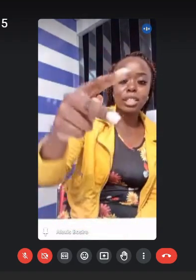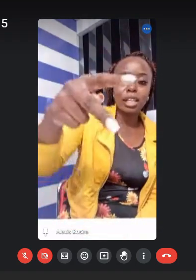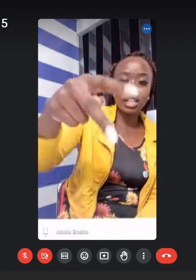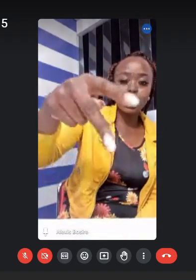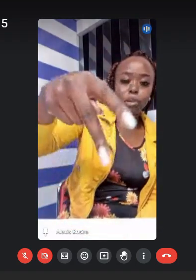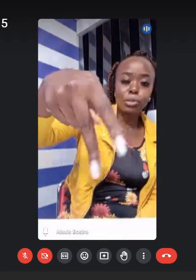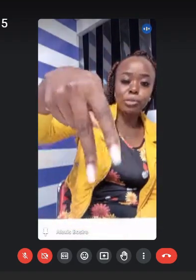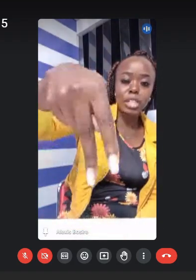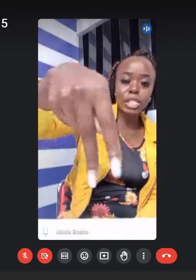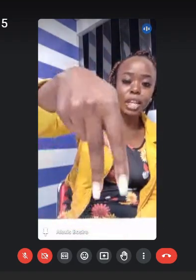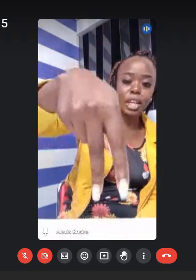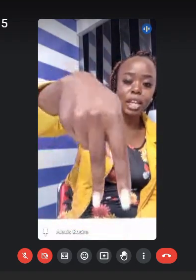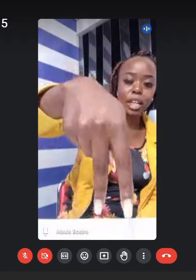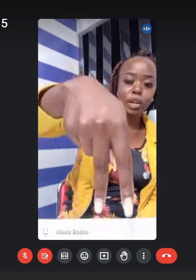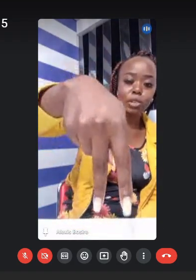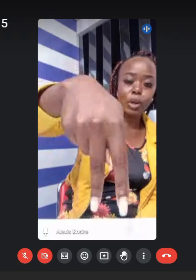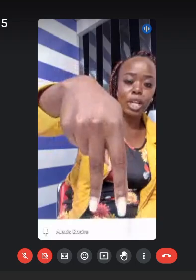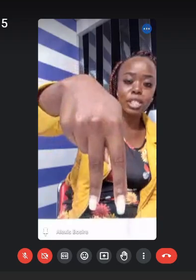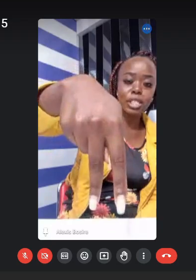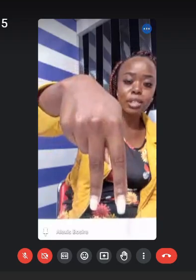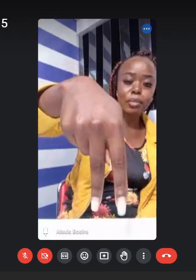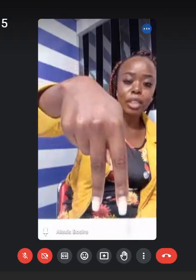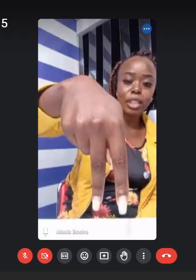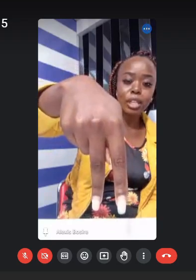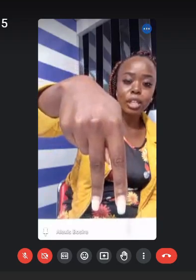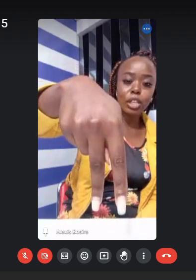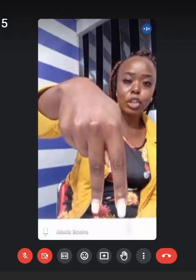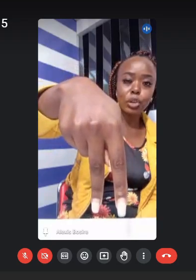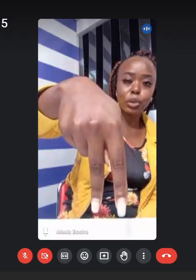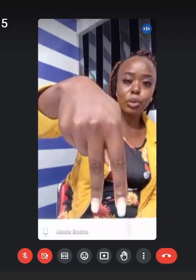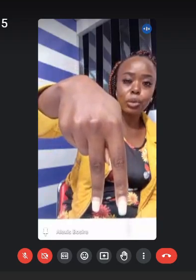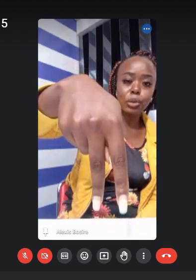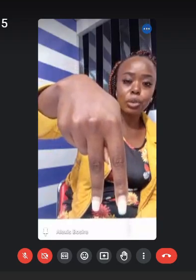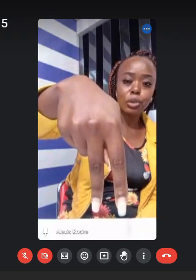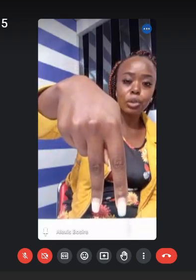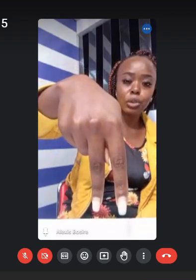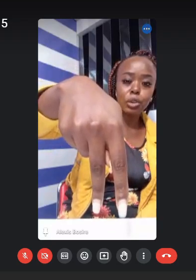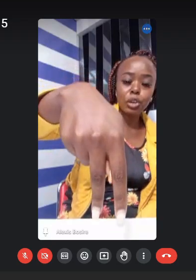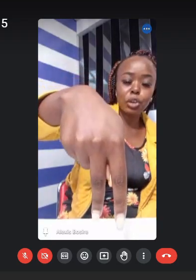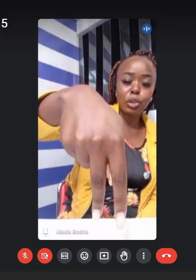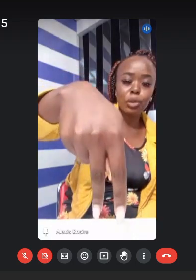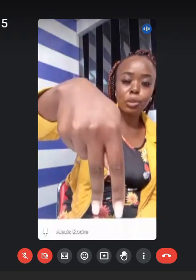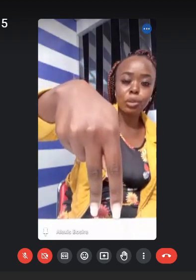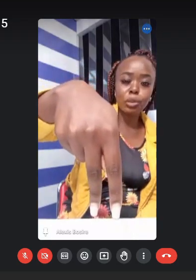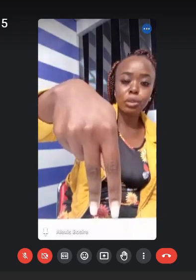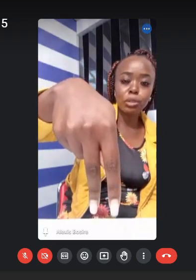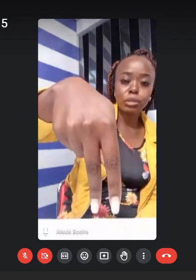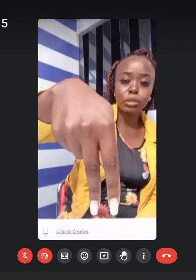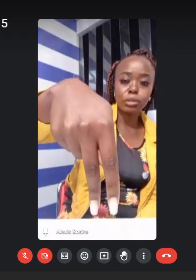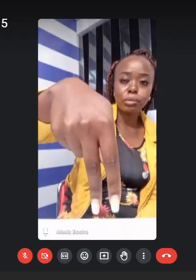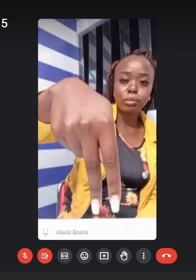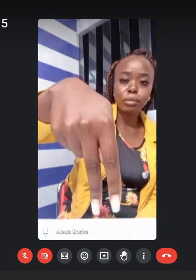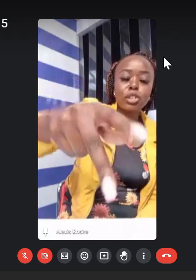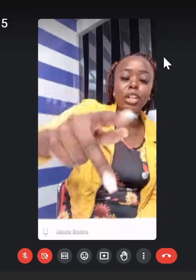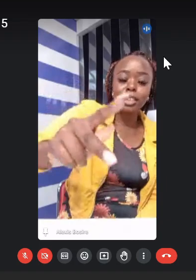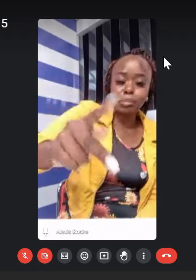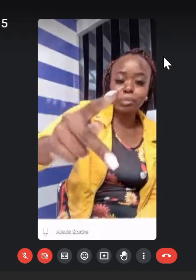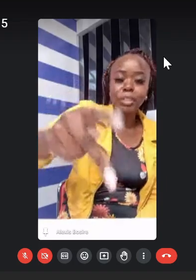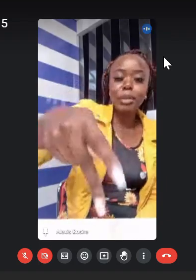but Q facing downwards. Q, Would Q, that be a P or a